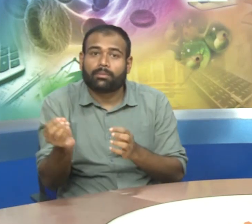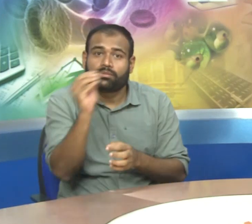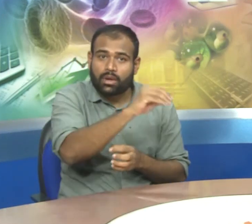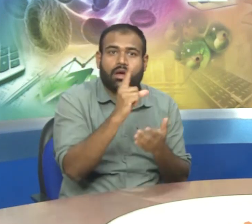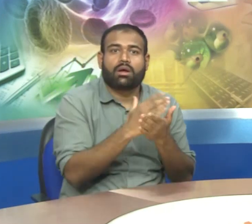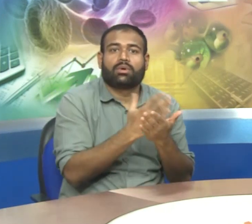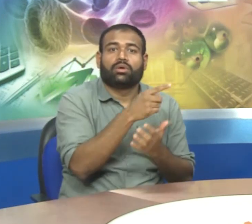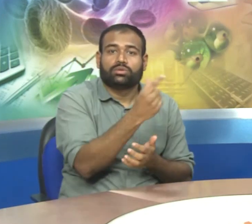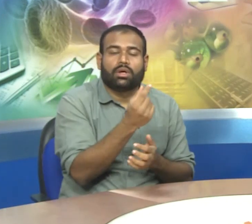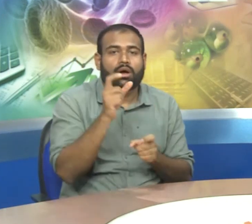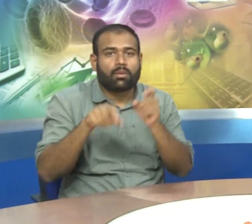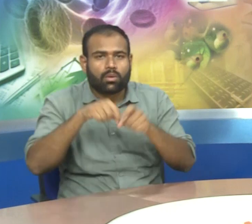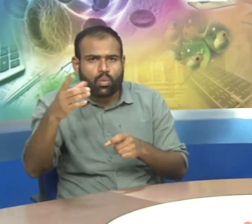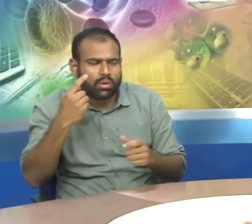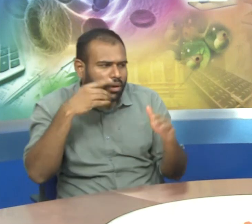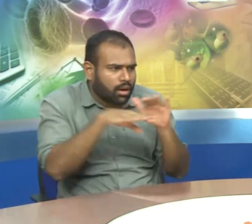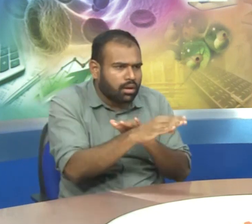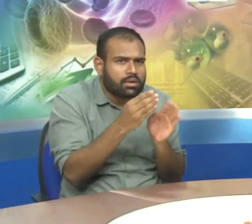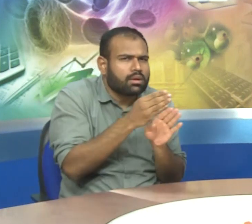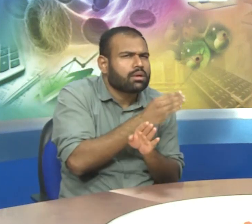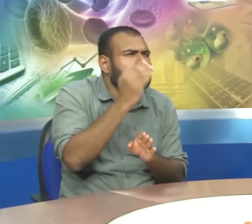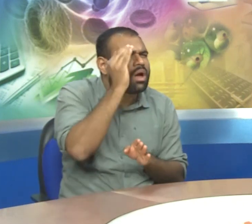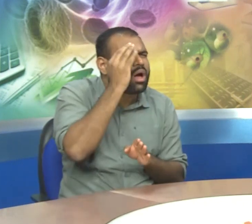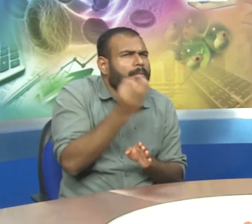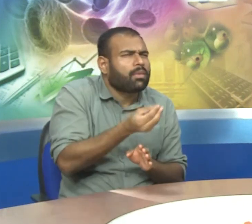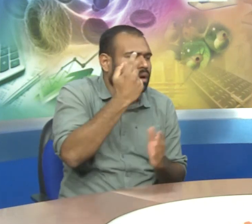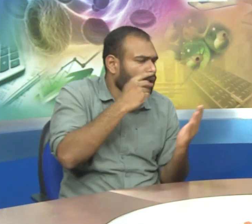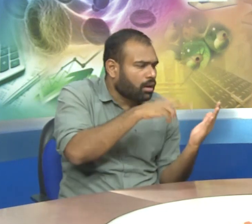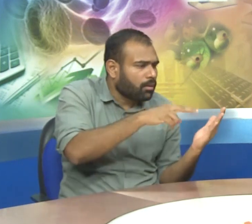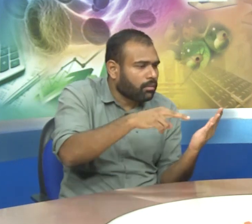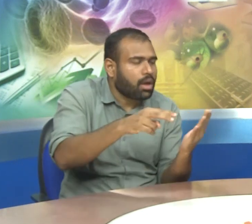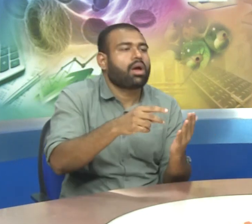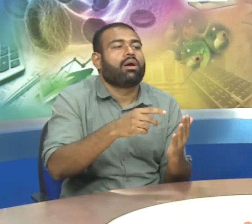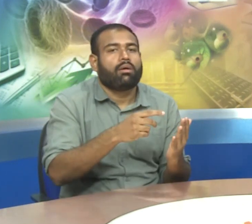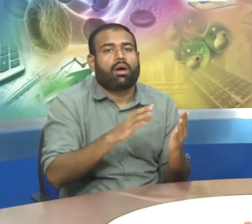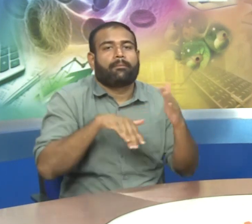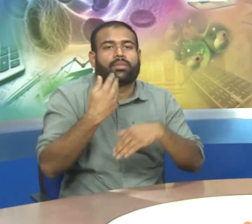recording them and disseminating them to the users on a regular basis.